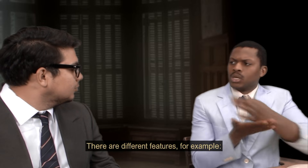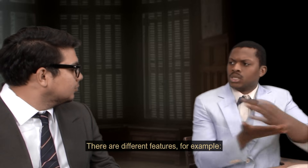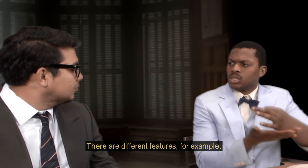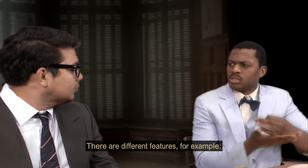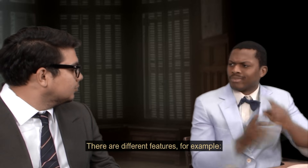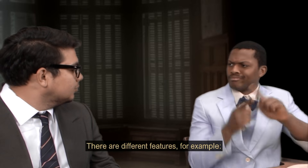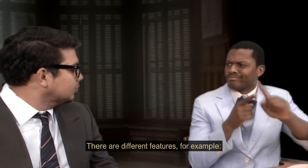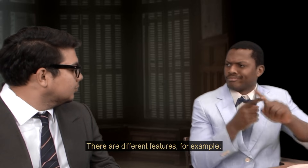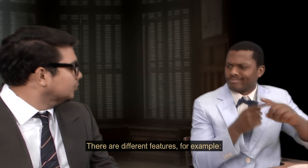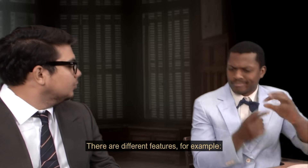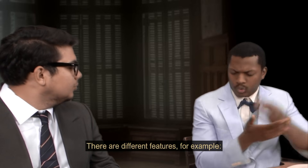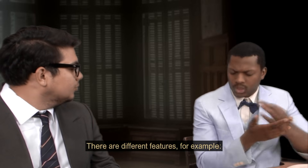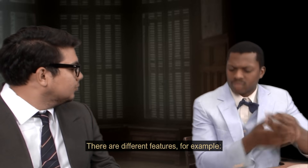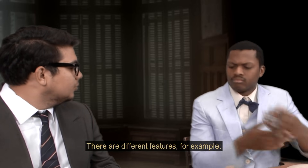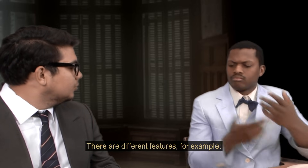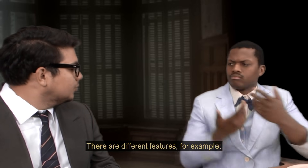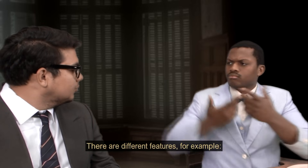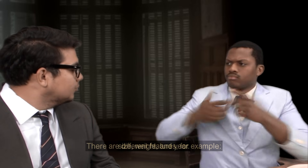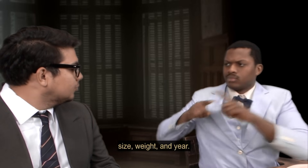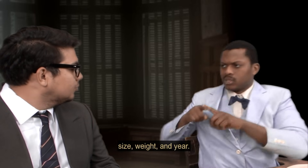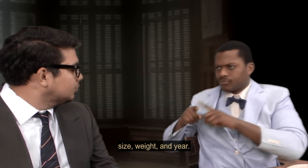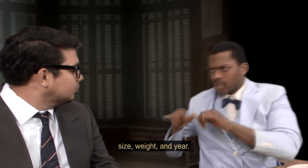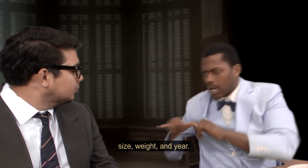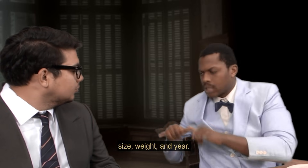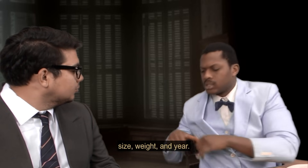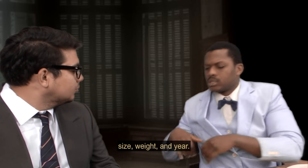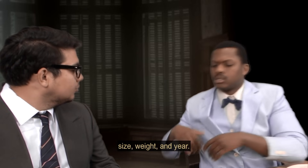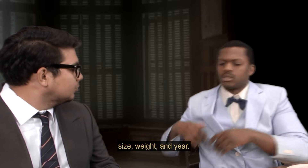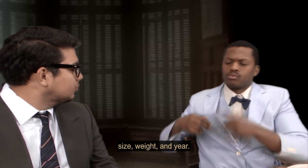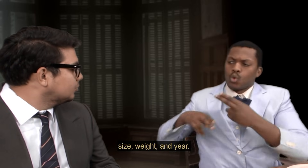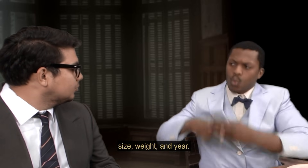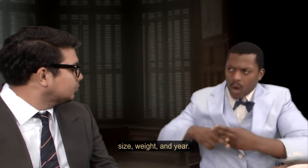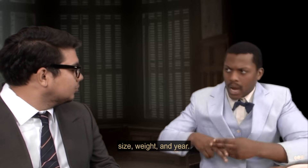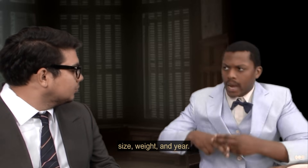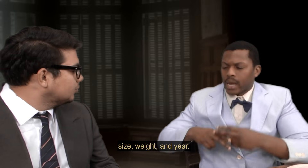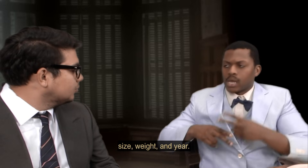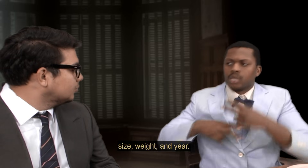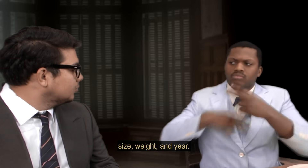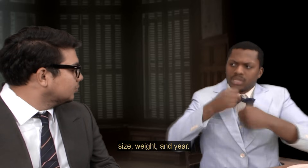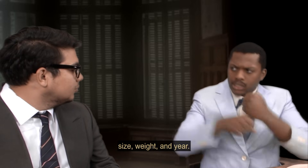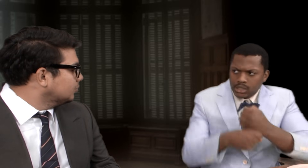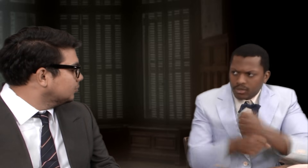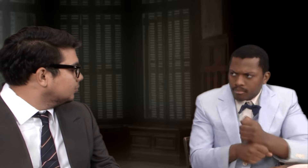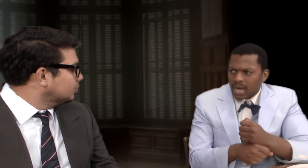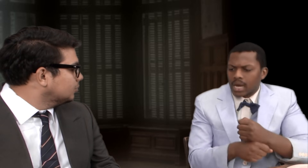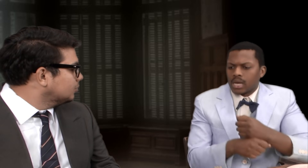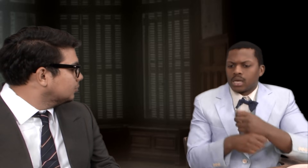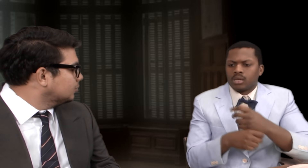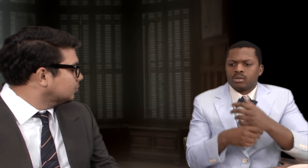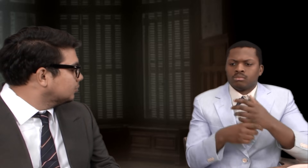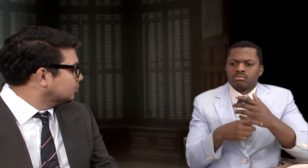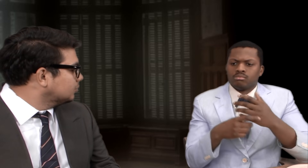different features, for example, size, weight, year.